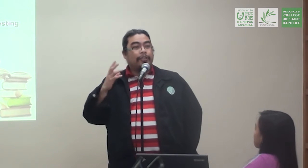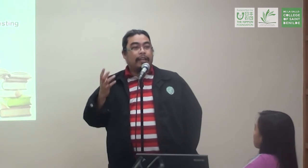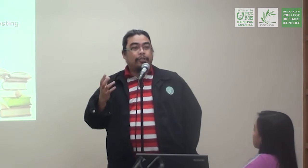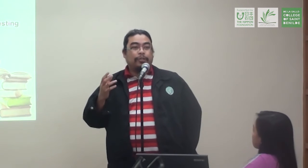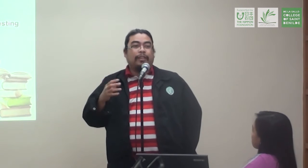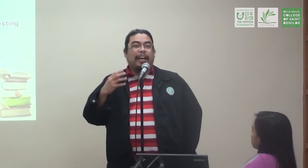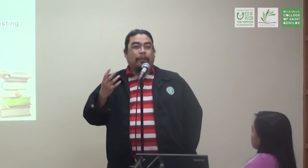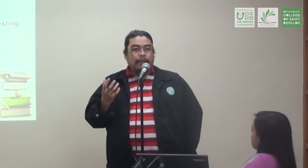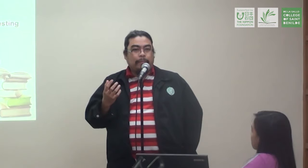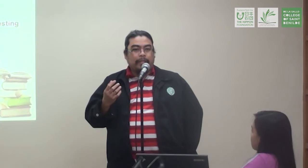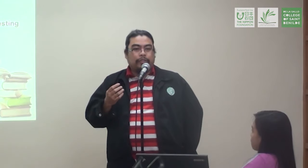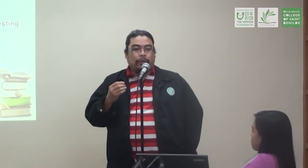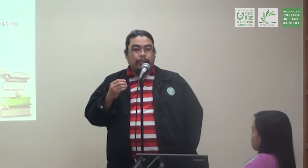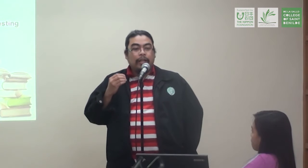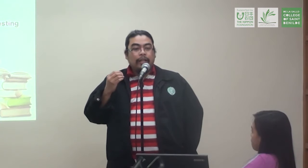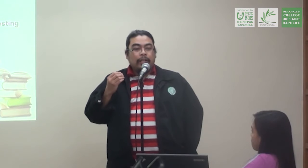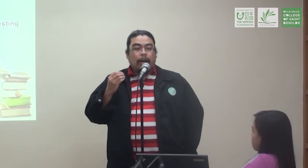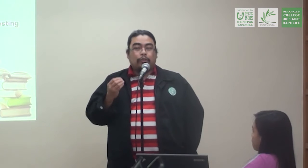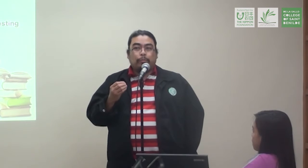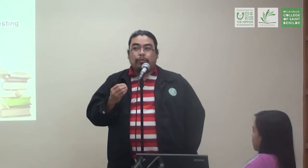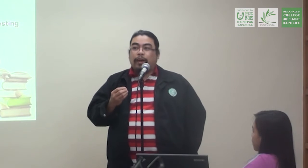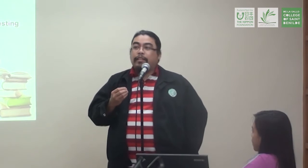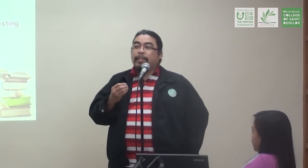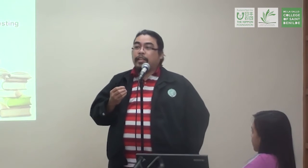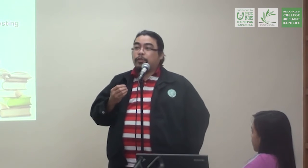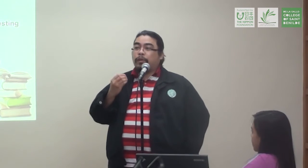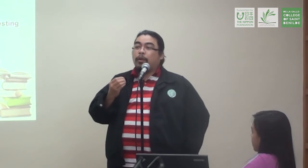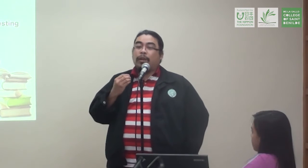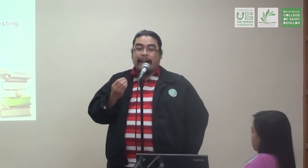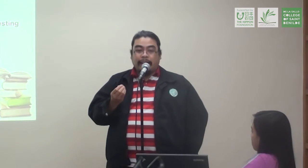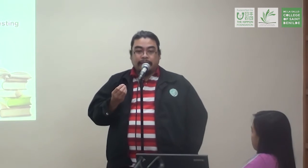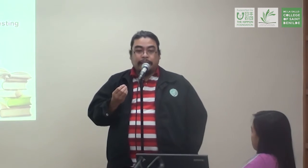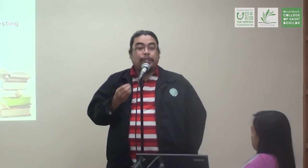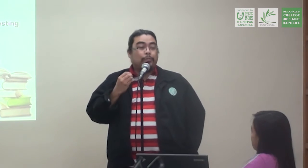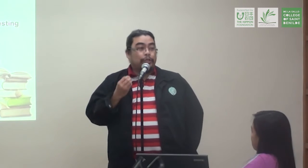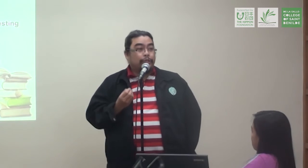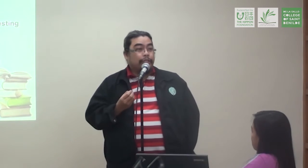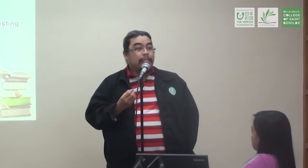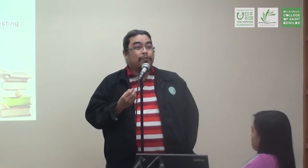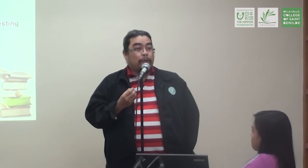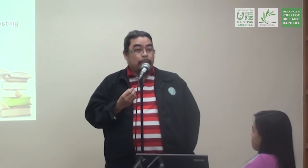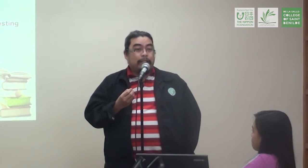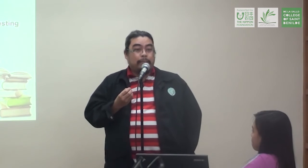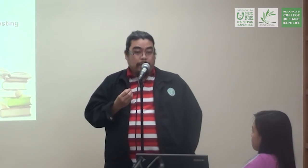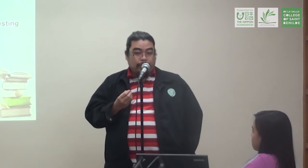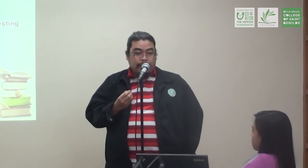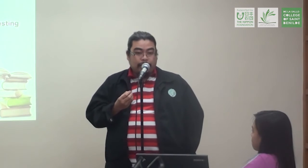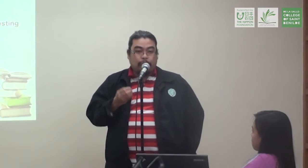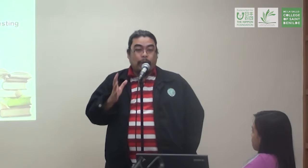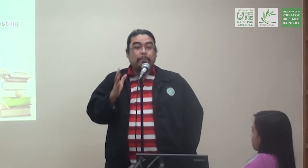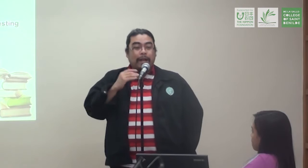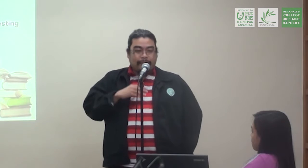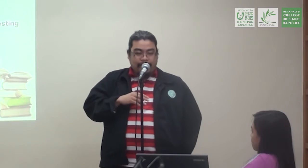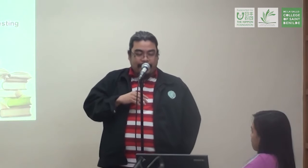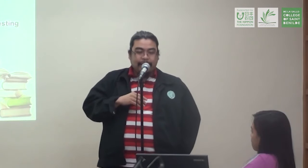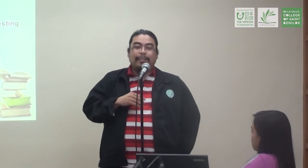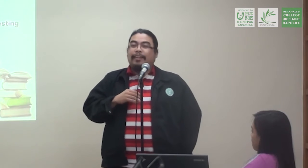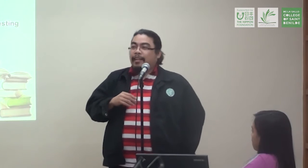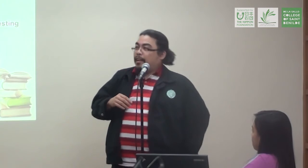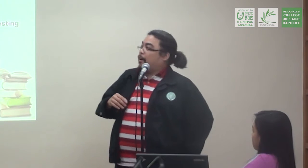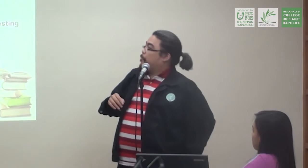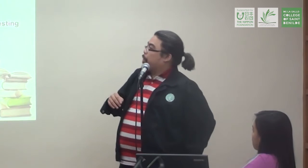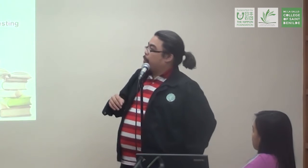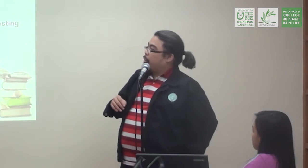or international agreements on how to provide equal access and opportunities for PWD. So, way back